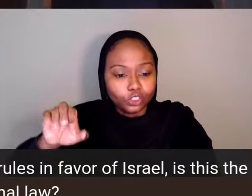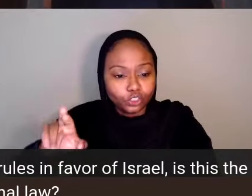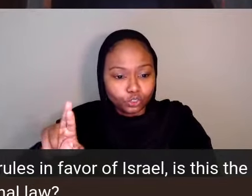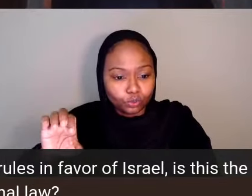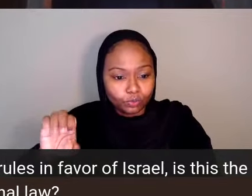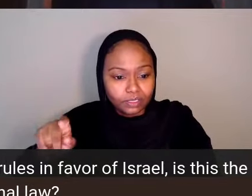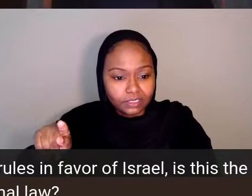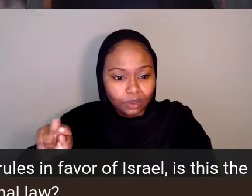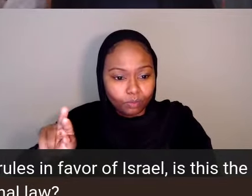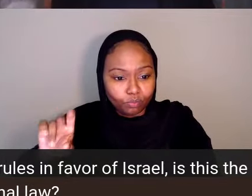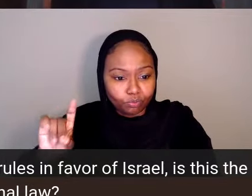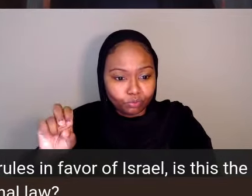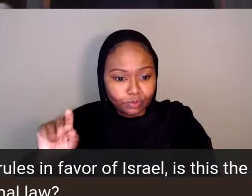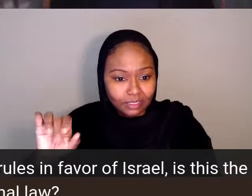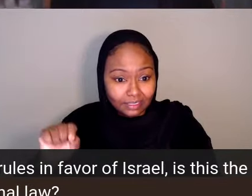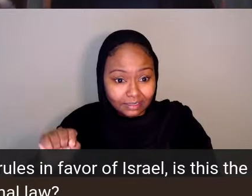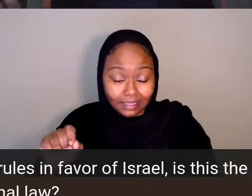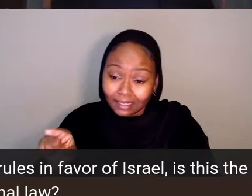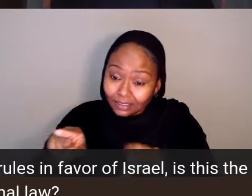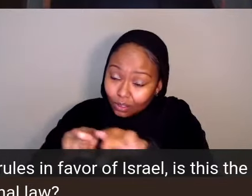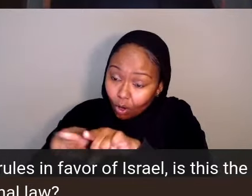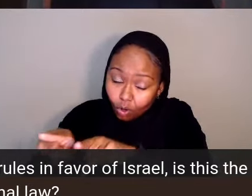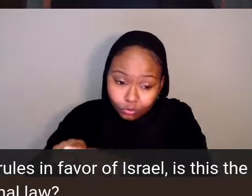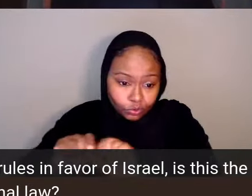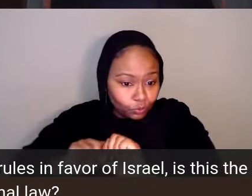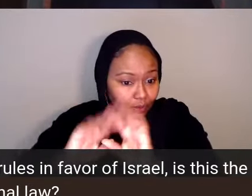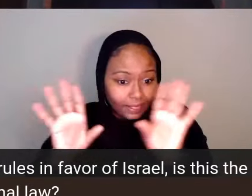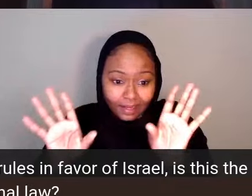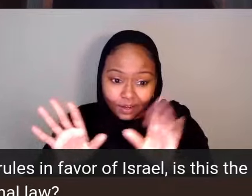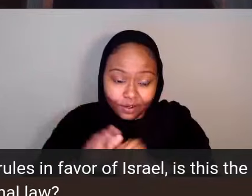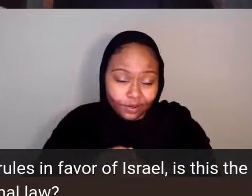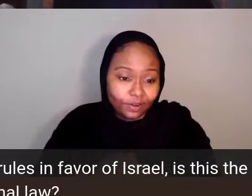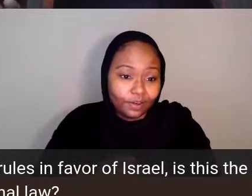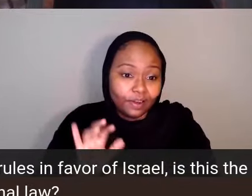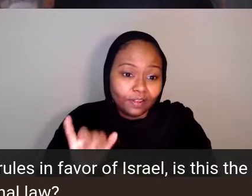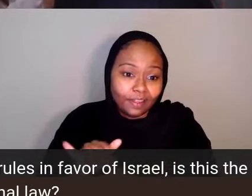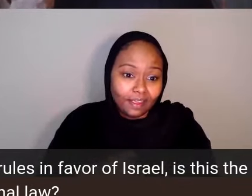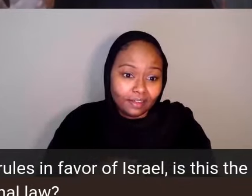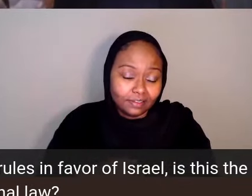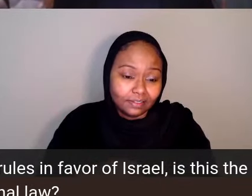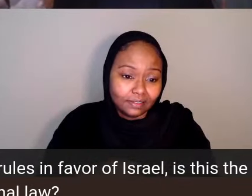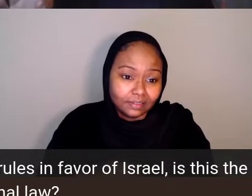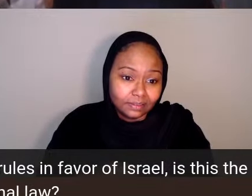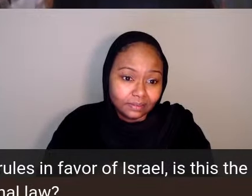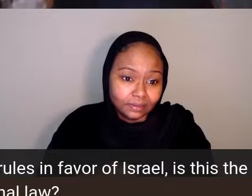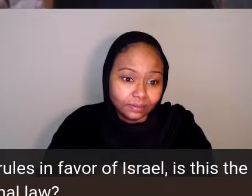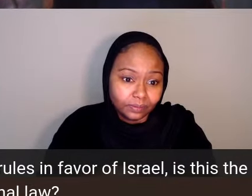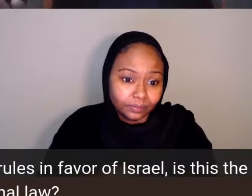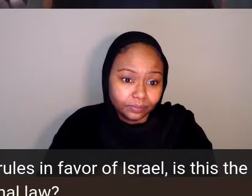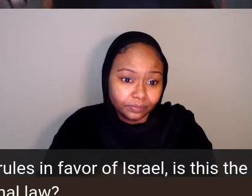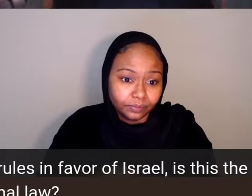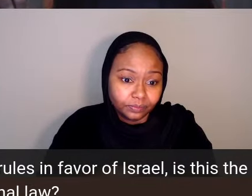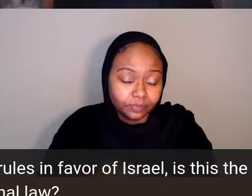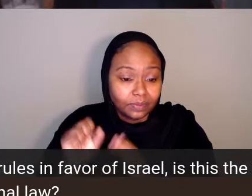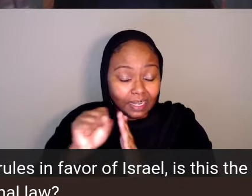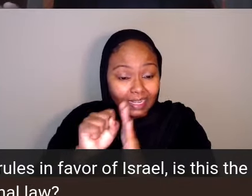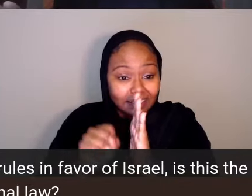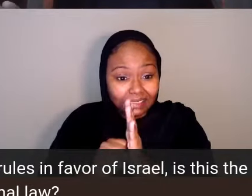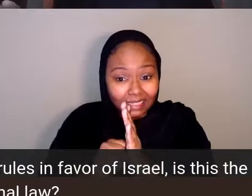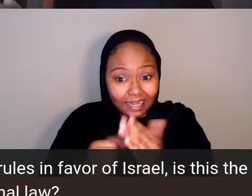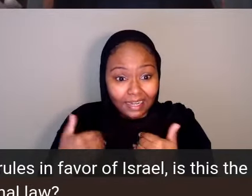prevent genocide is also crystal clear that a state has